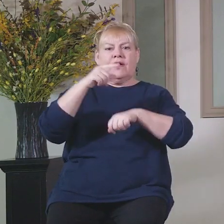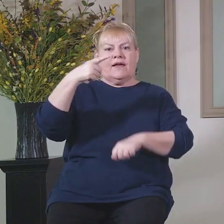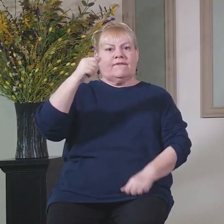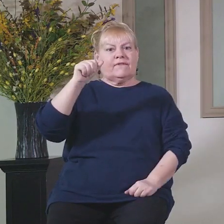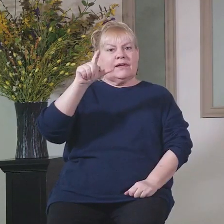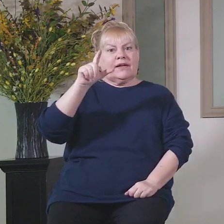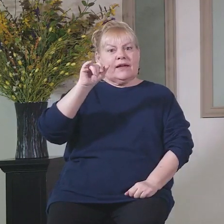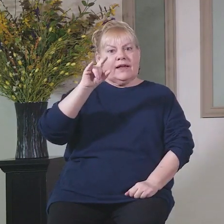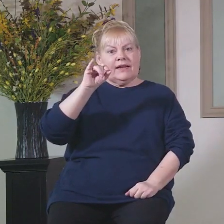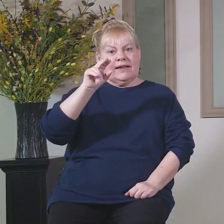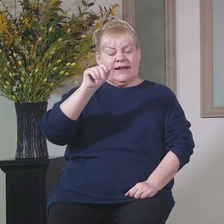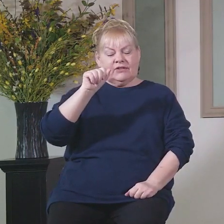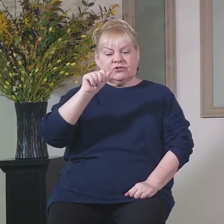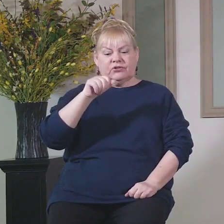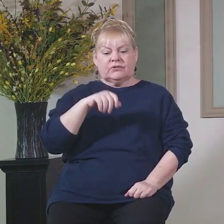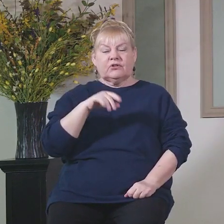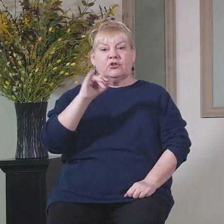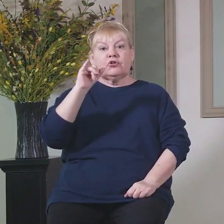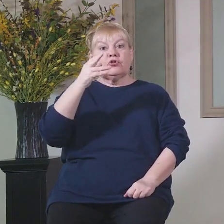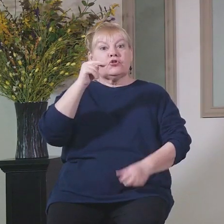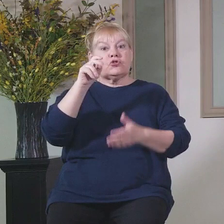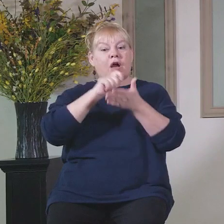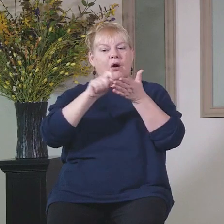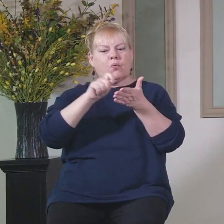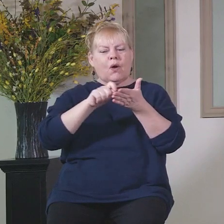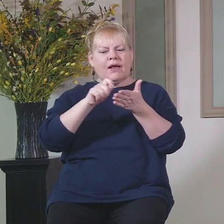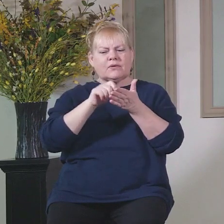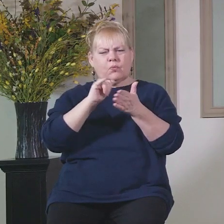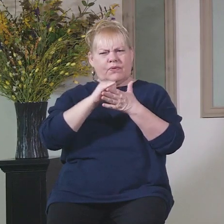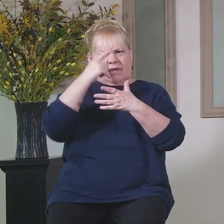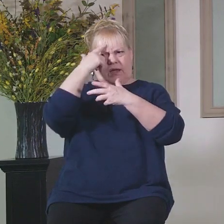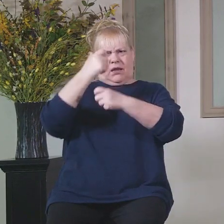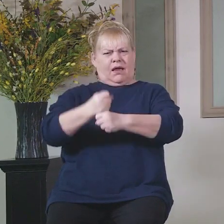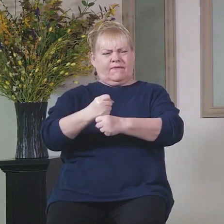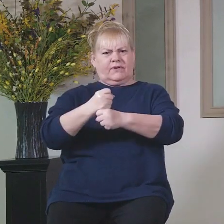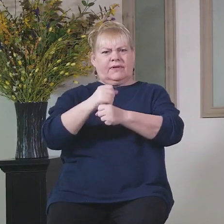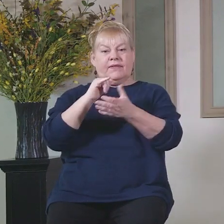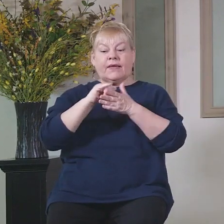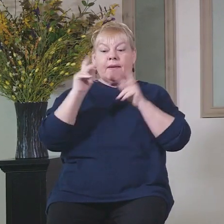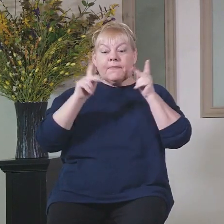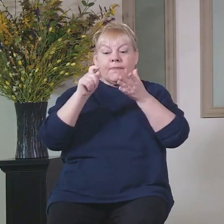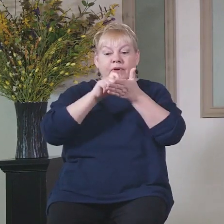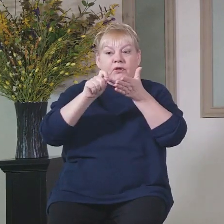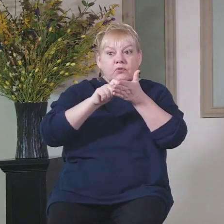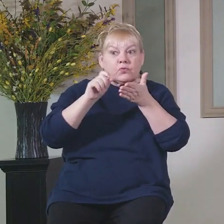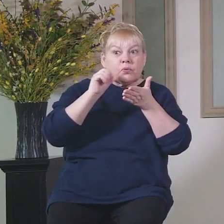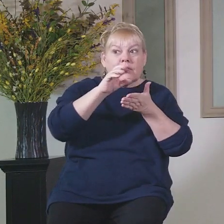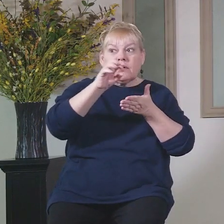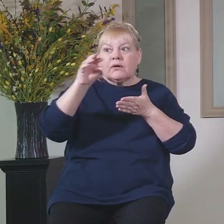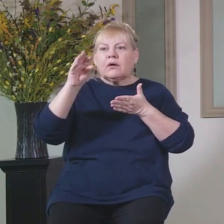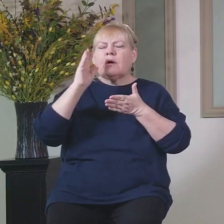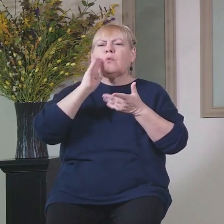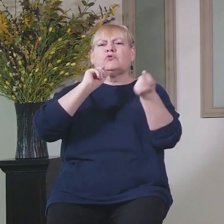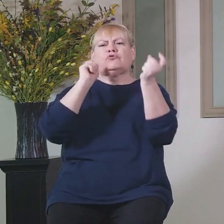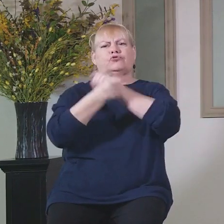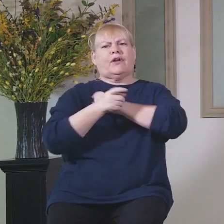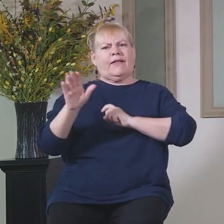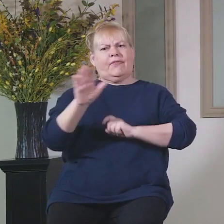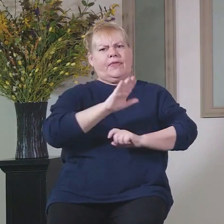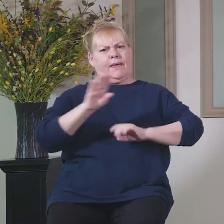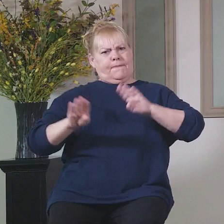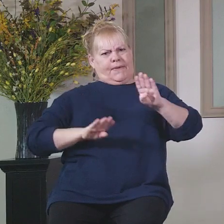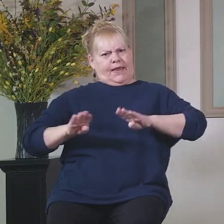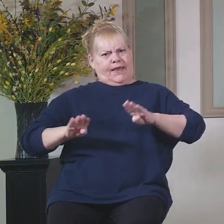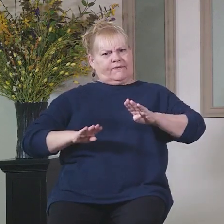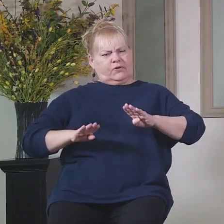John writes with a certain confidence that the people to whom he's writing are going to change their behaviors as they